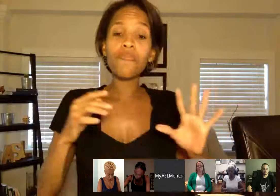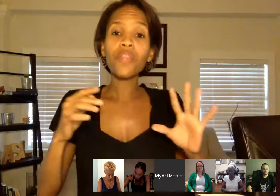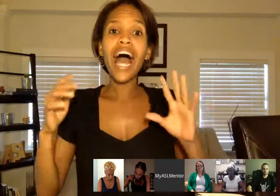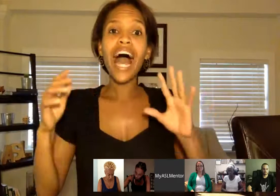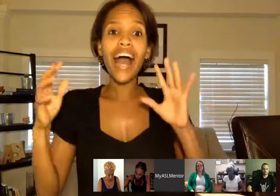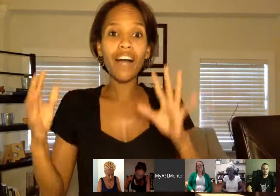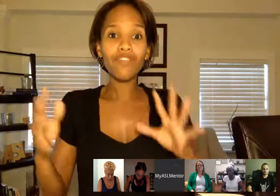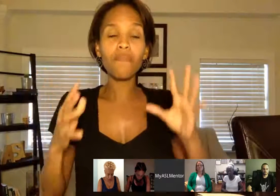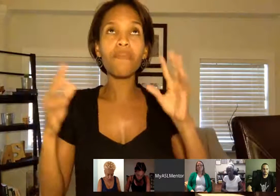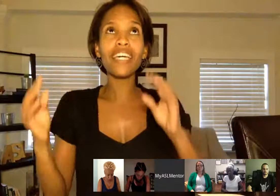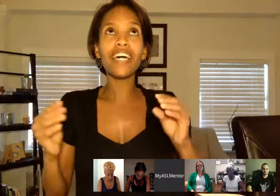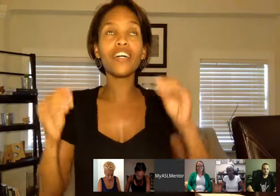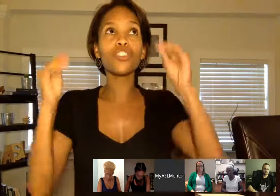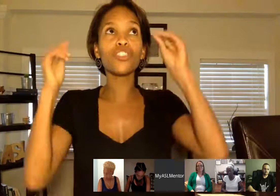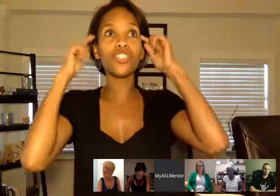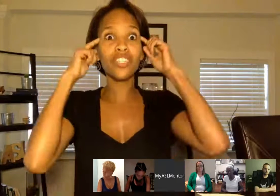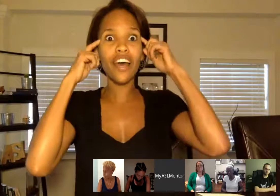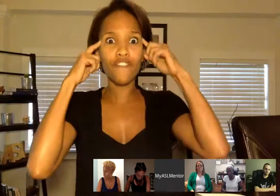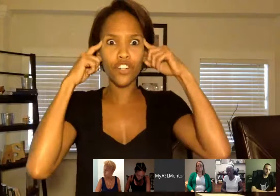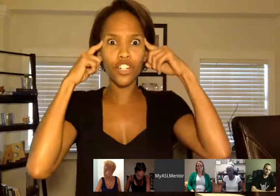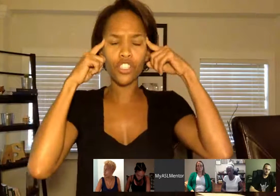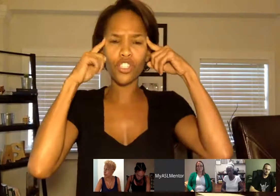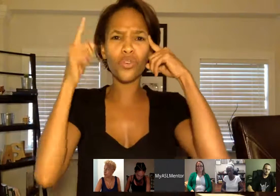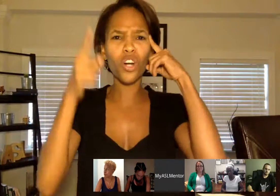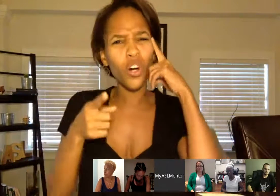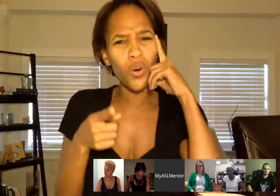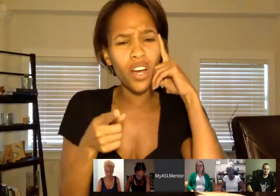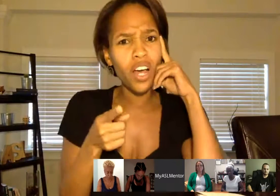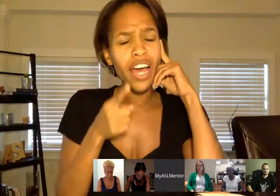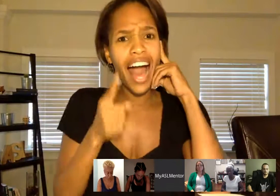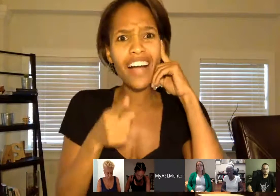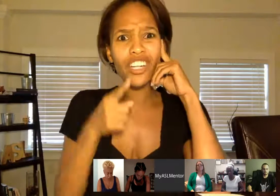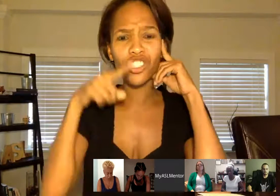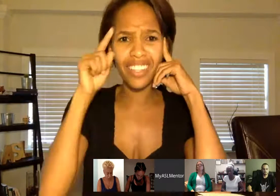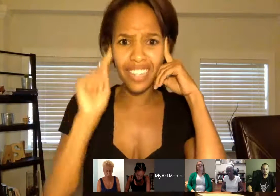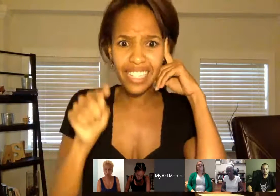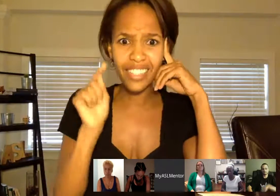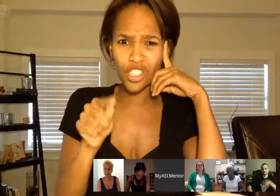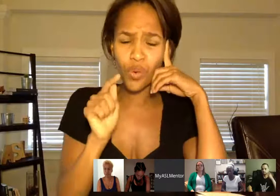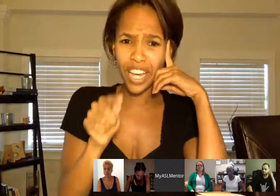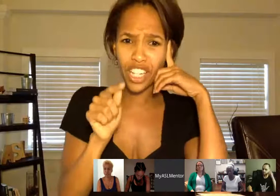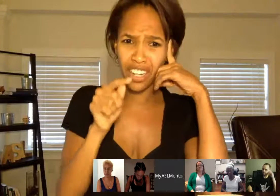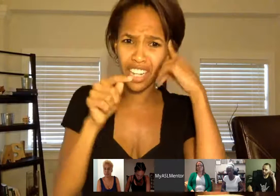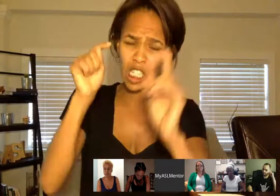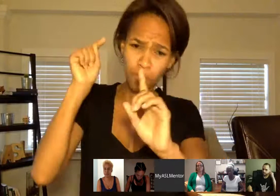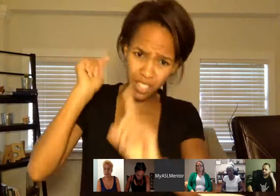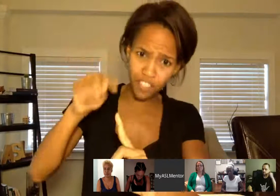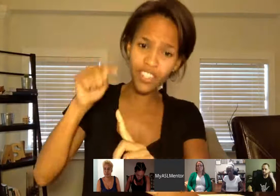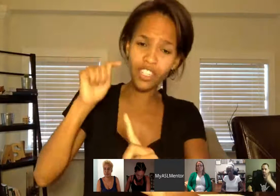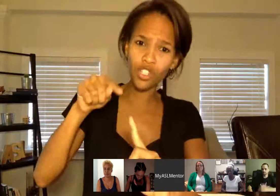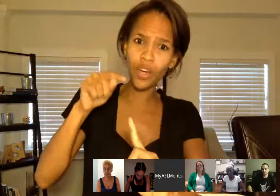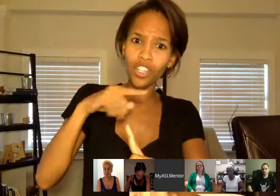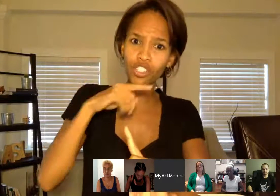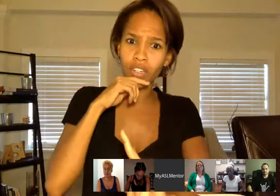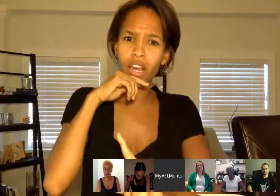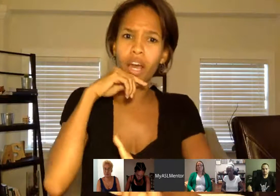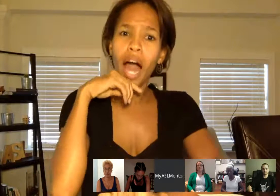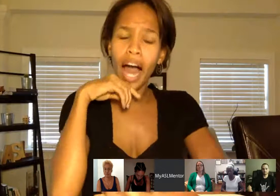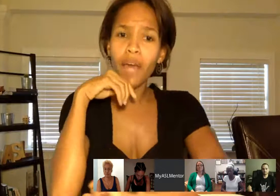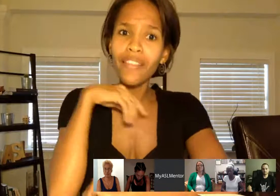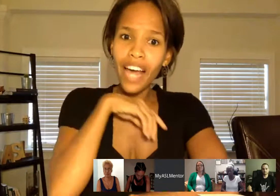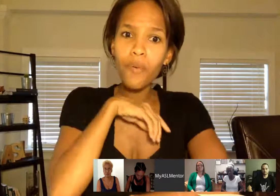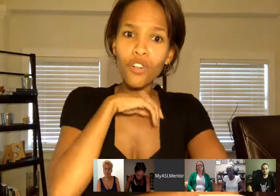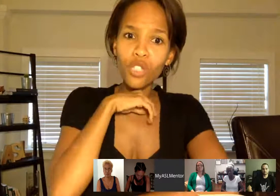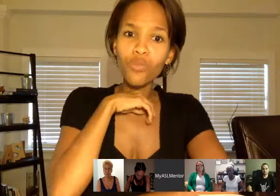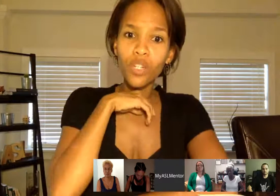should have to make a concerted effort to go, actually, in this situation, in this specific situation,